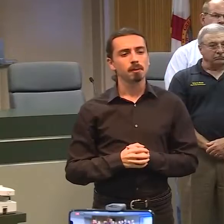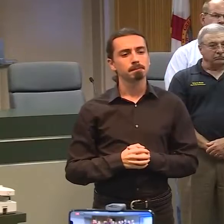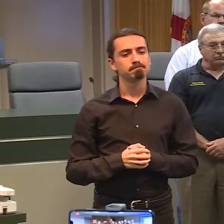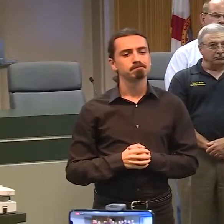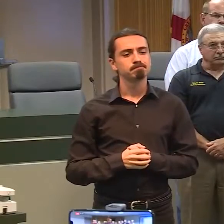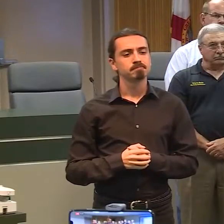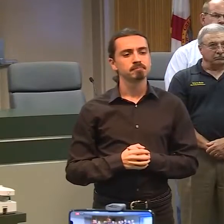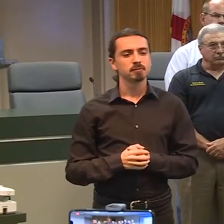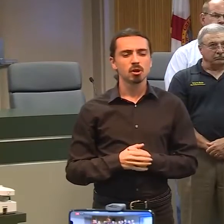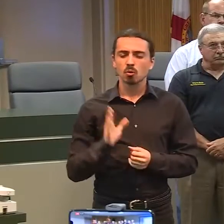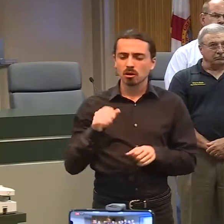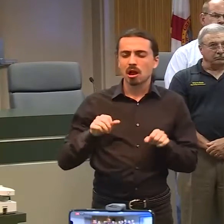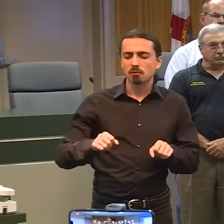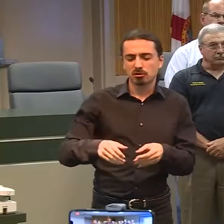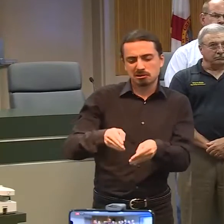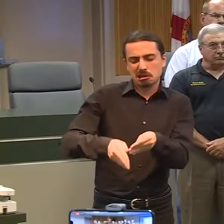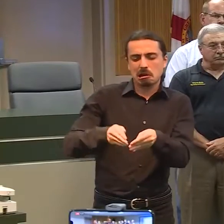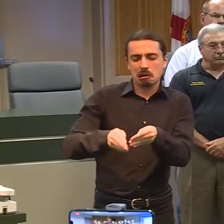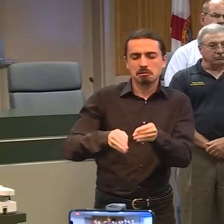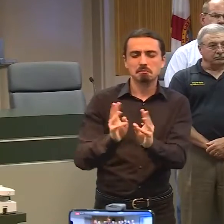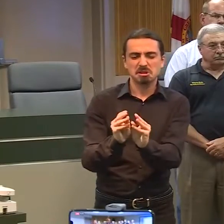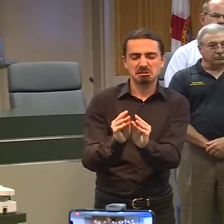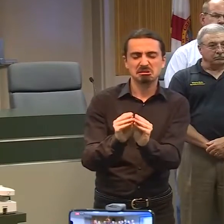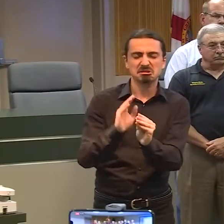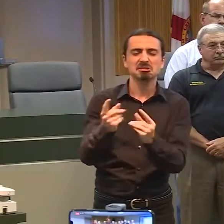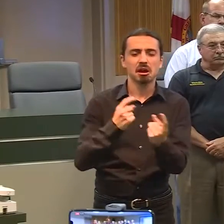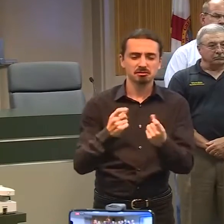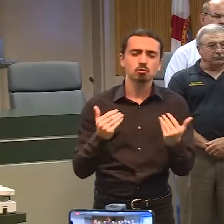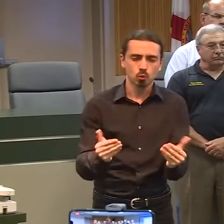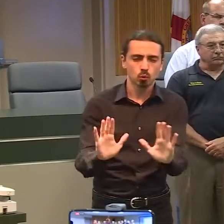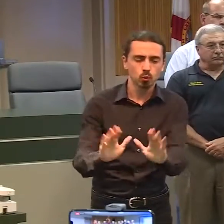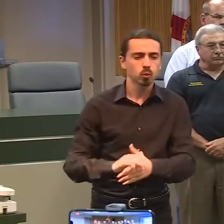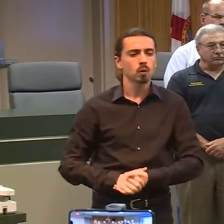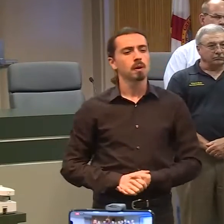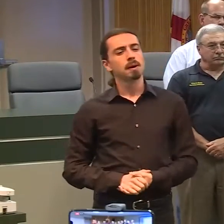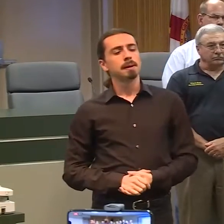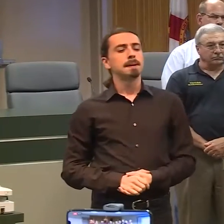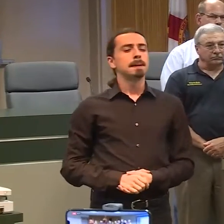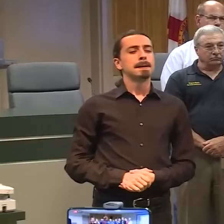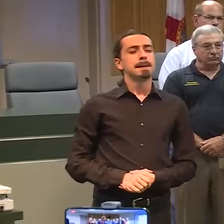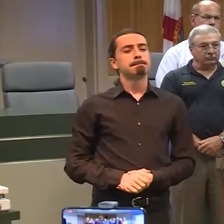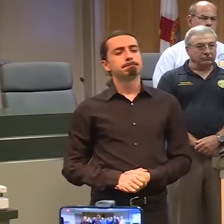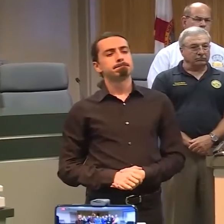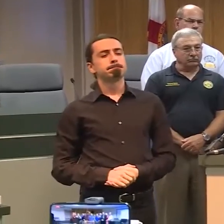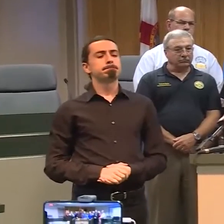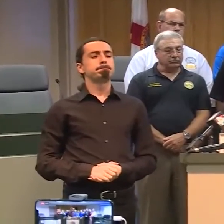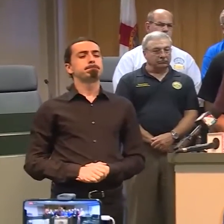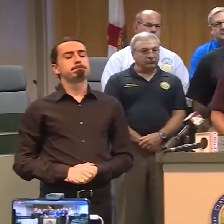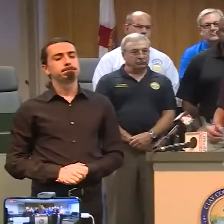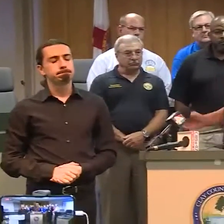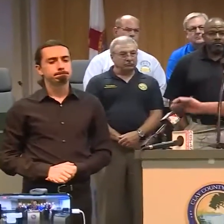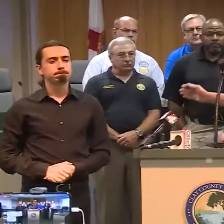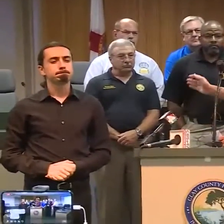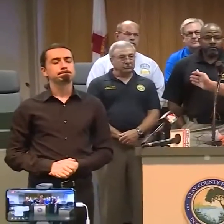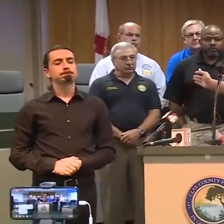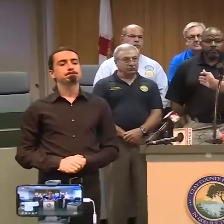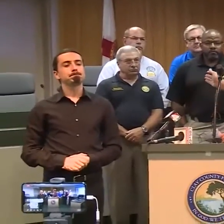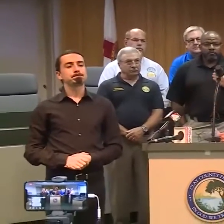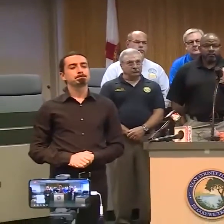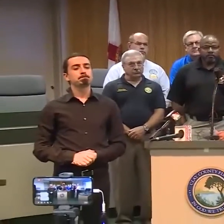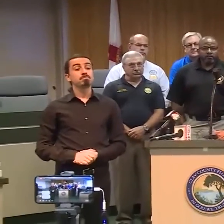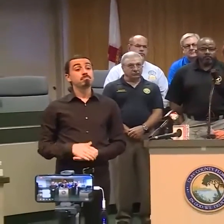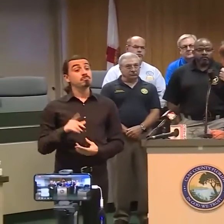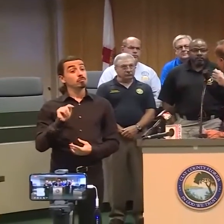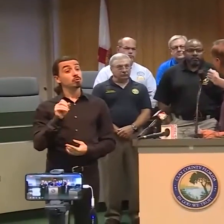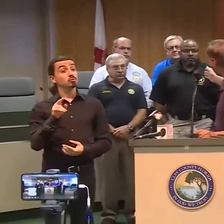be able to do that for you. I'd like to introduce all the folks that are in the lineup here in the back row. Tony Brown. Tony is councilman